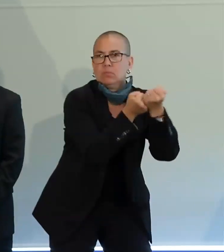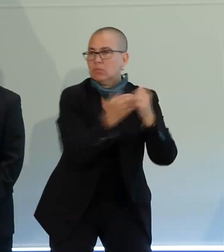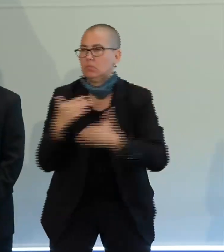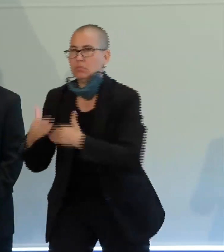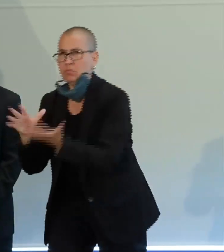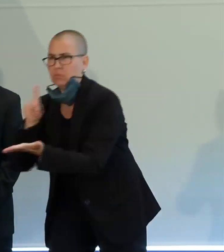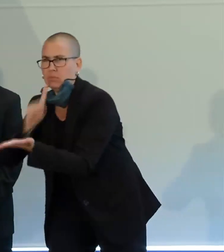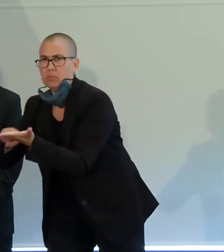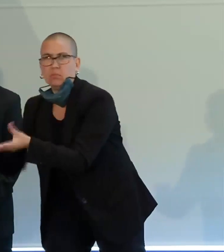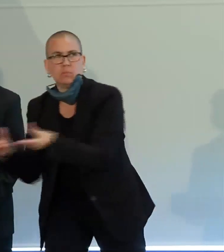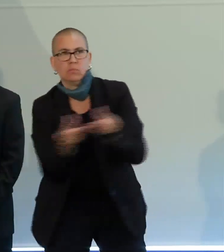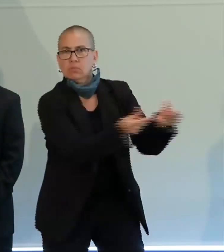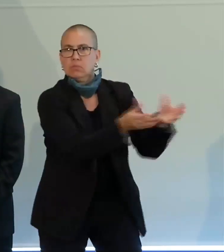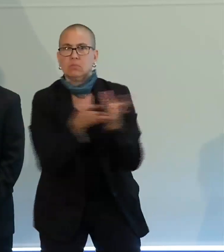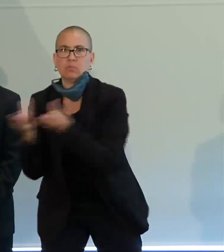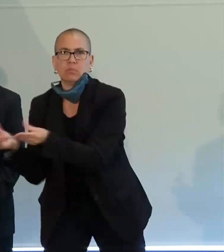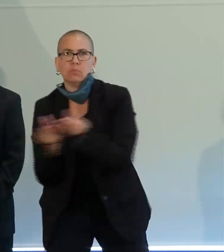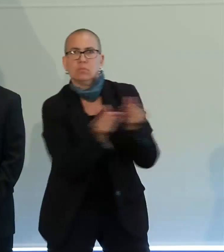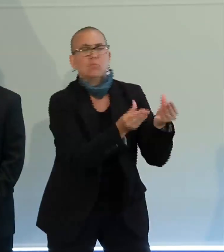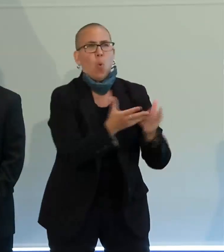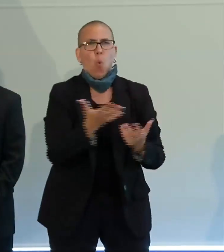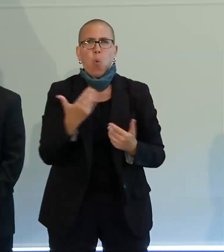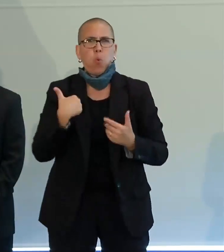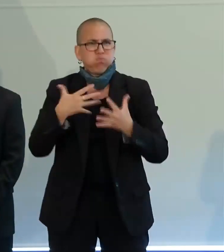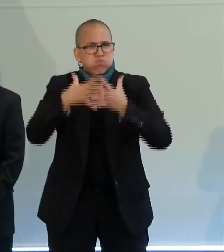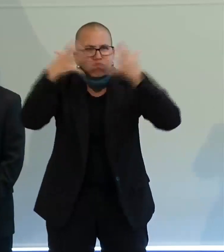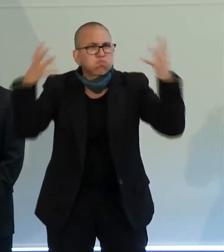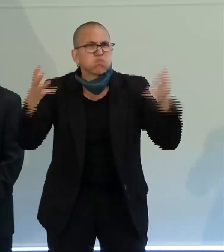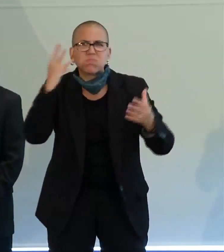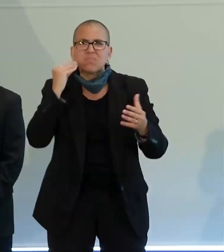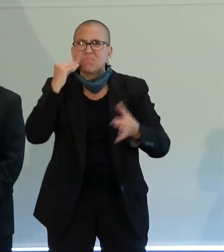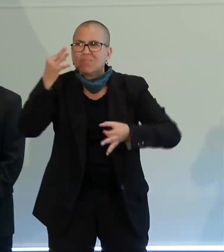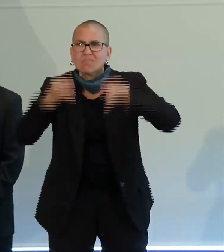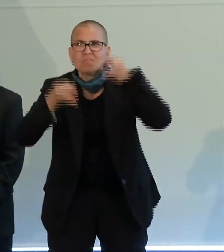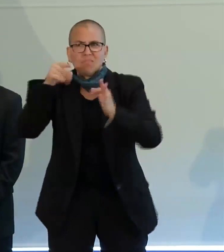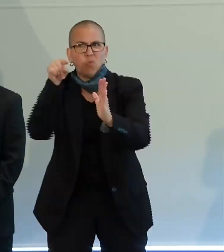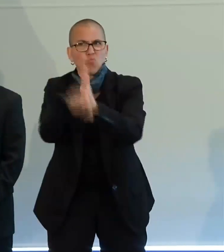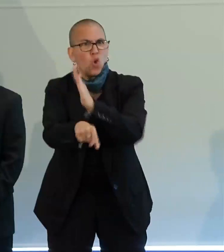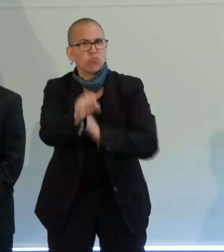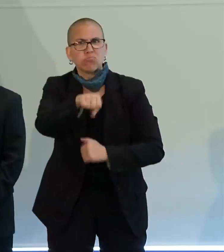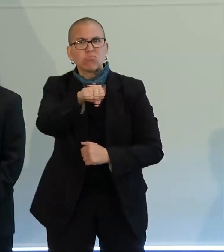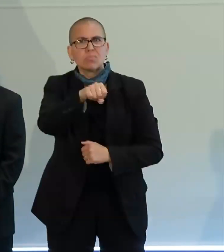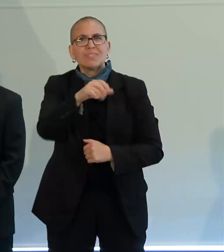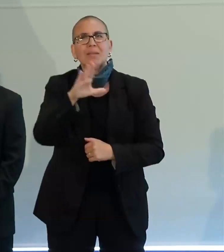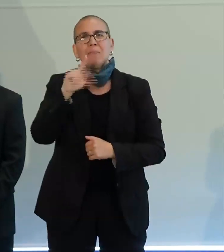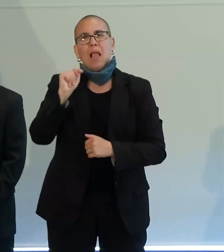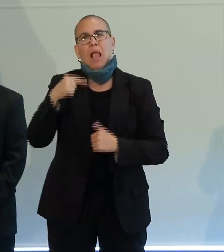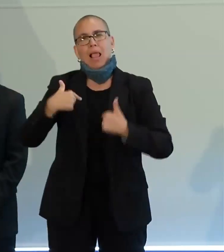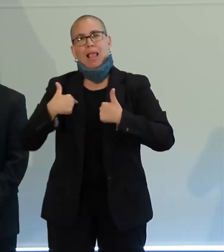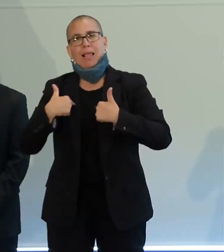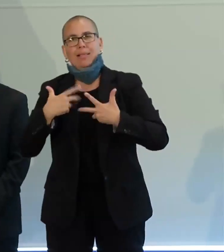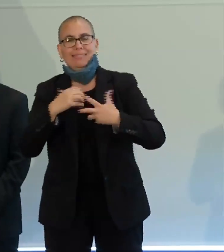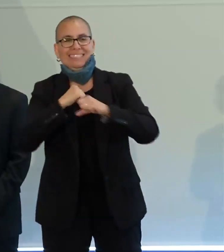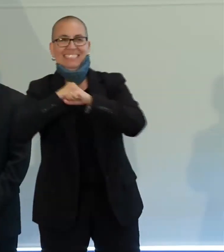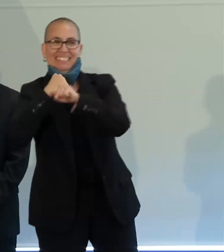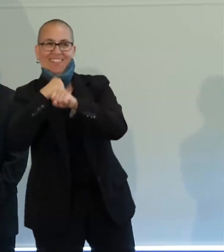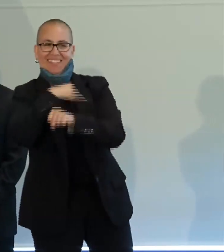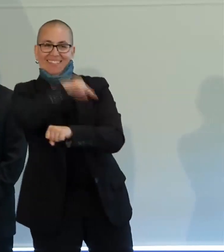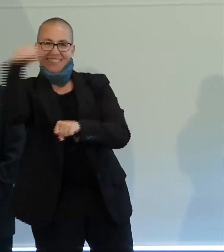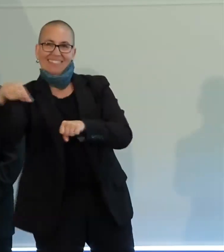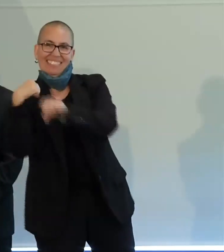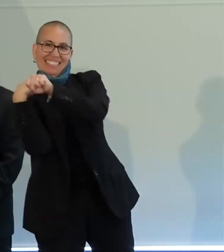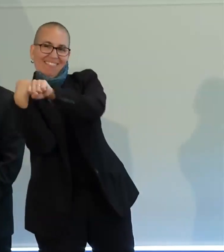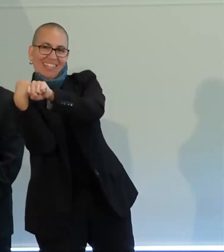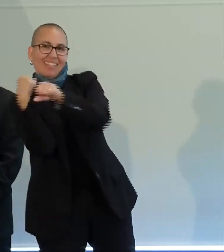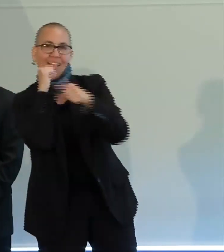I've tried a lot of cases, and I've tried homicide cases, but on the other side of the courtroom. The people who know how to prosecute, I'm going to